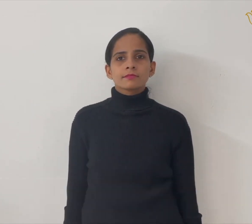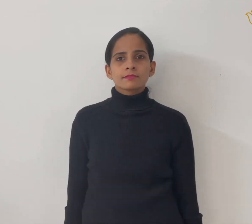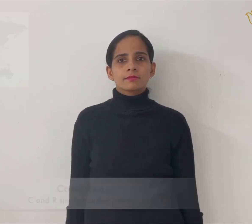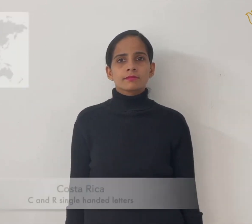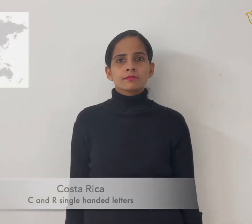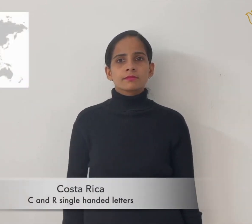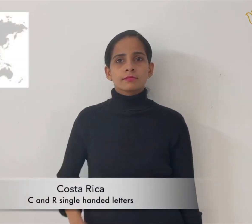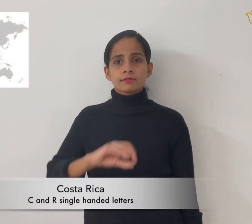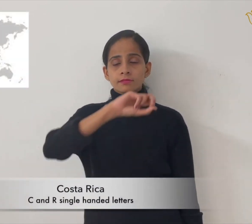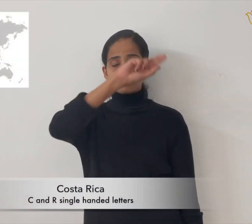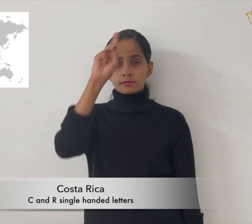Costa Rica,